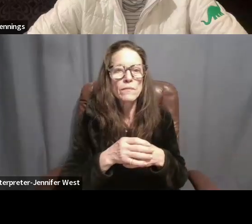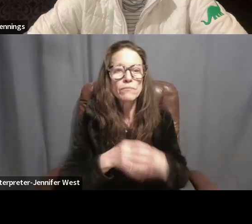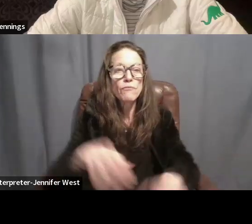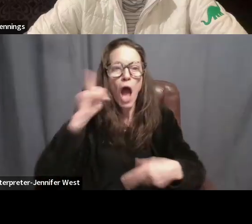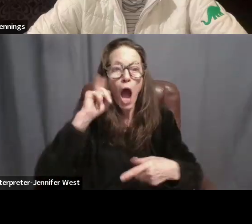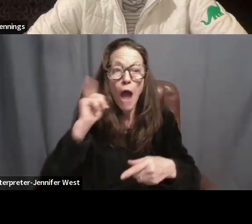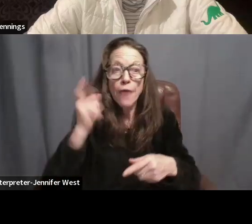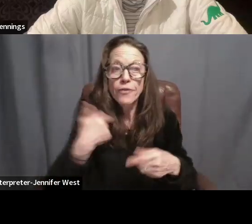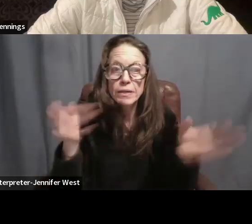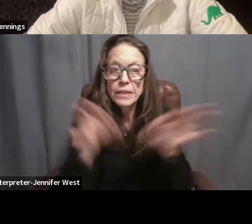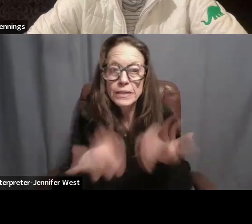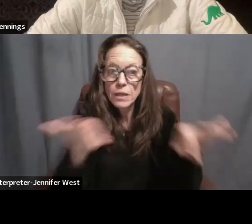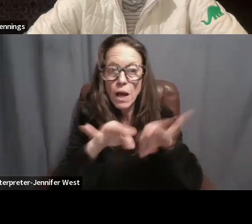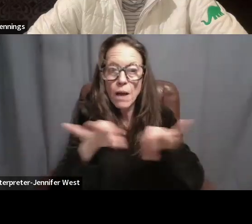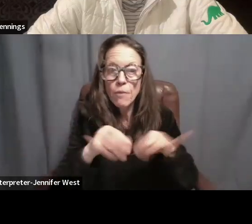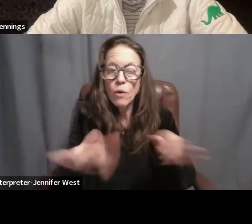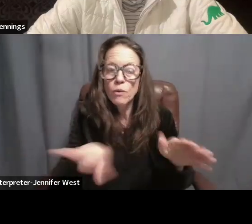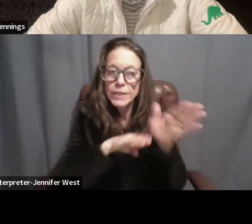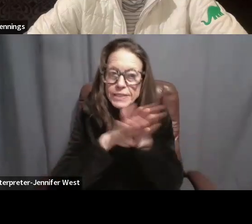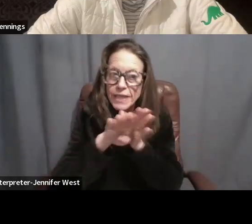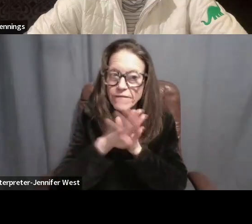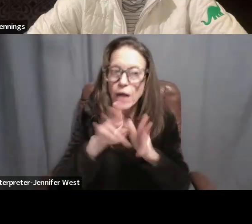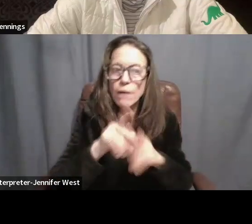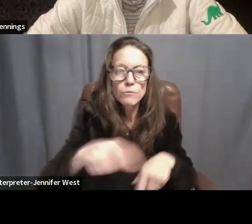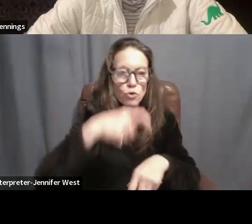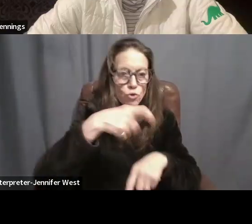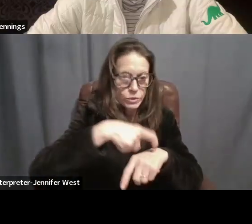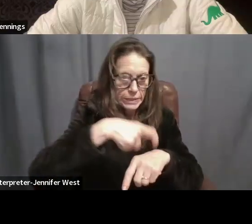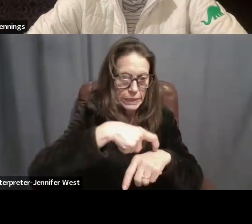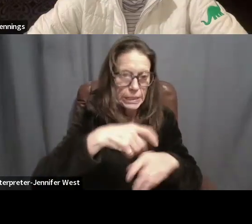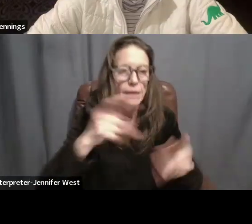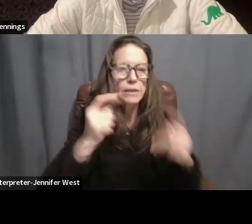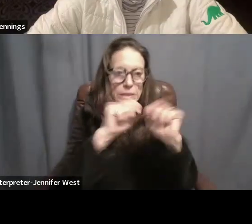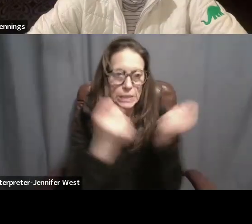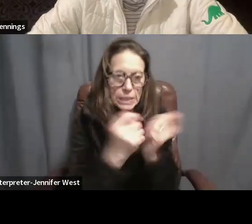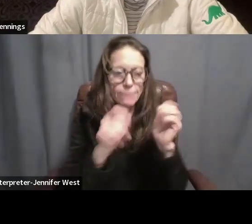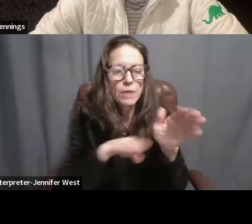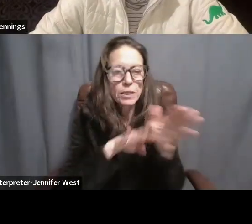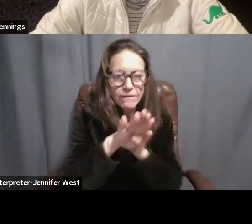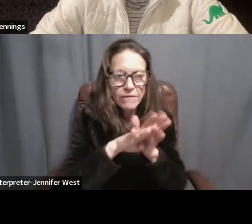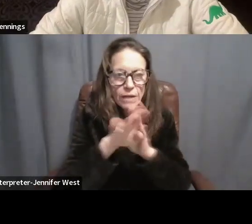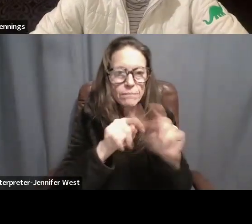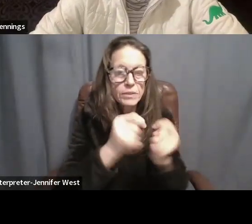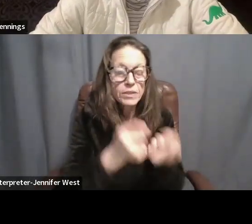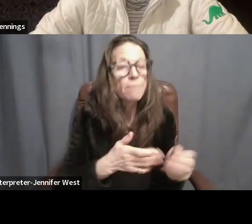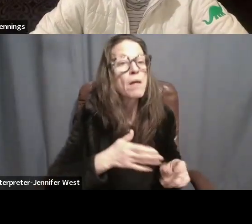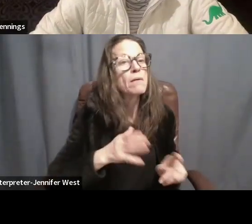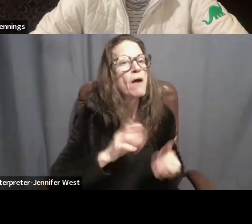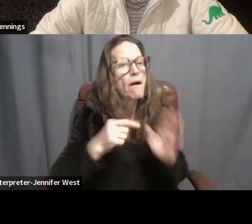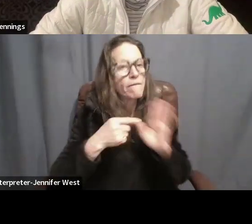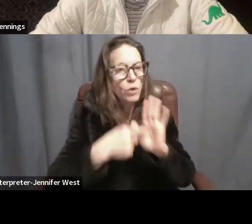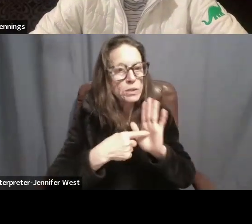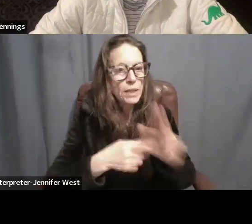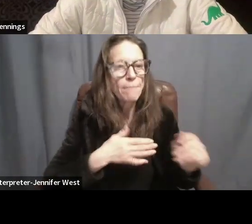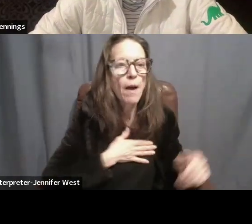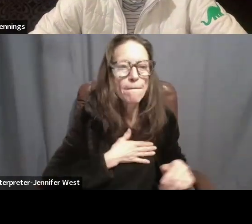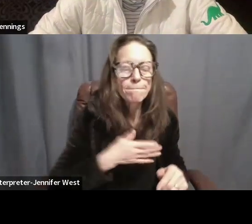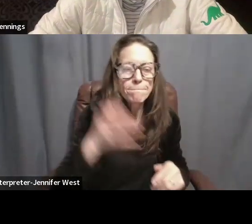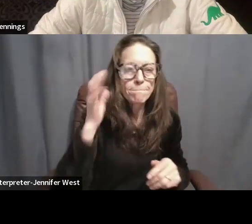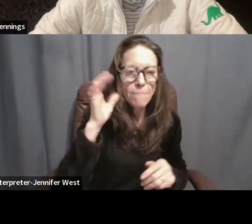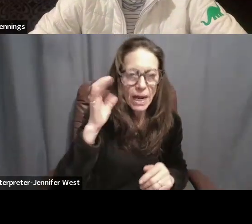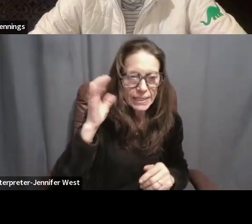that team outward. In my case, I have cousins of my daughter and people who